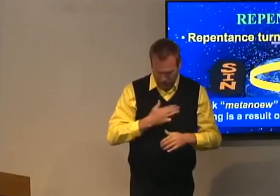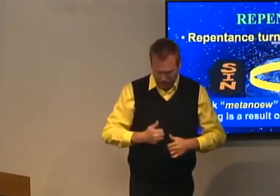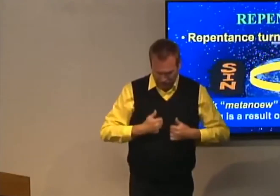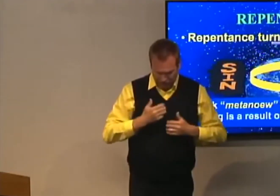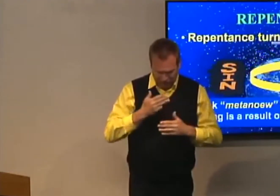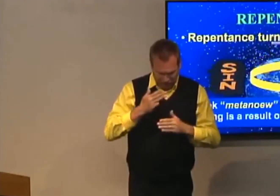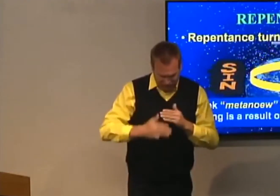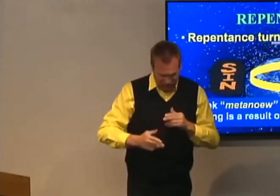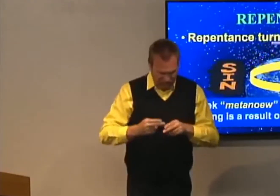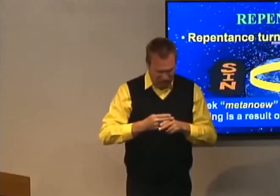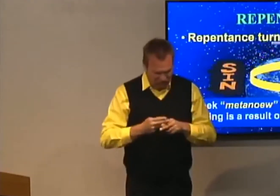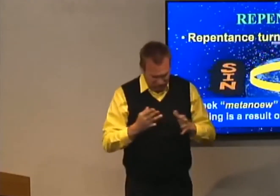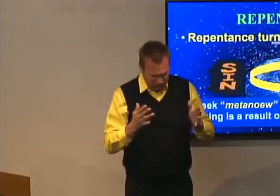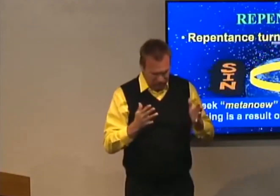your life is coming to an end shortly,